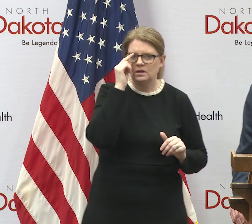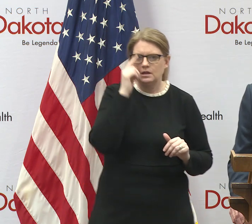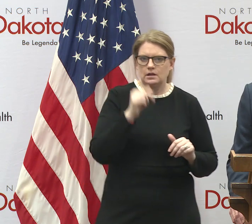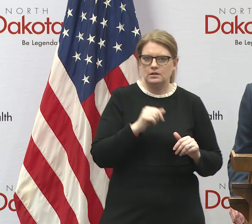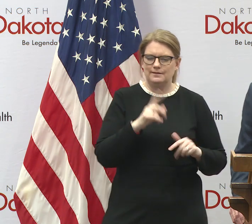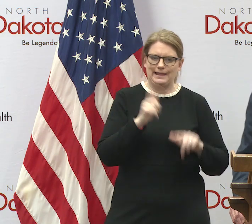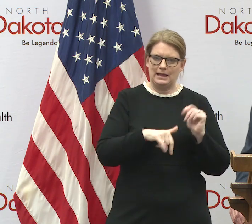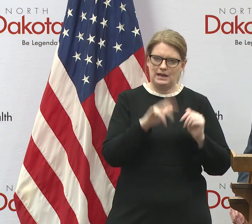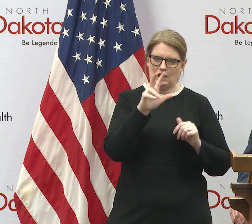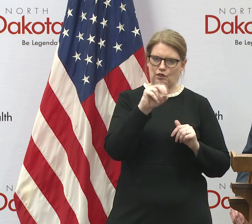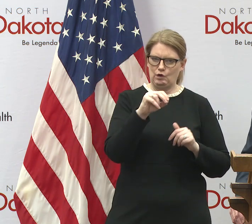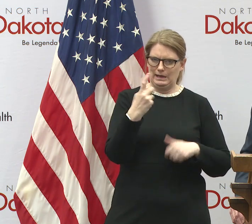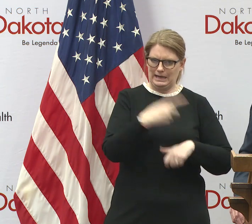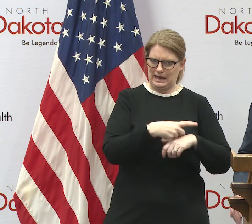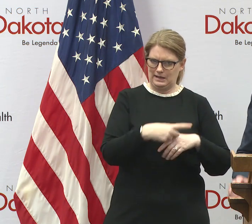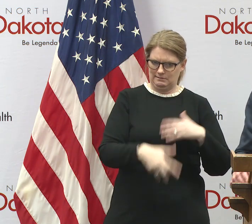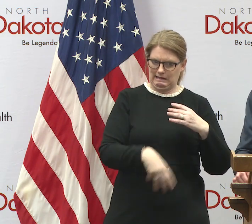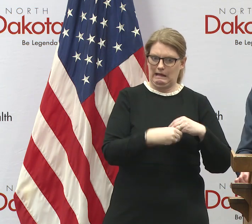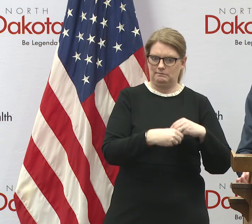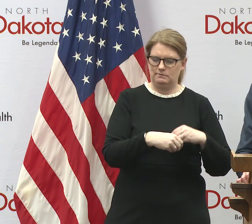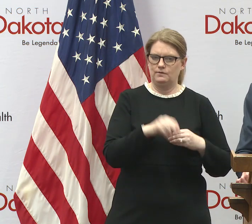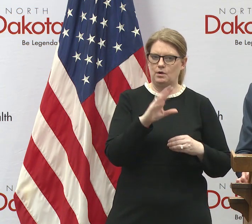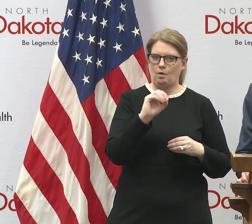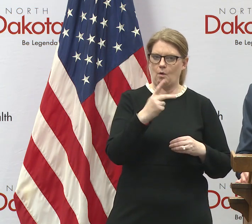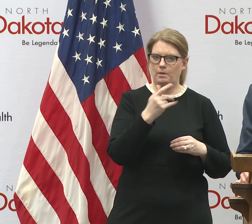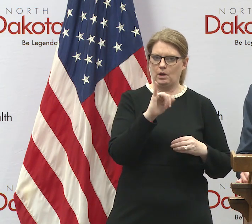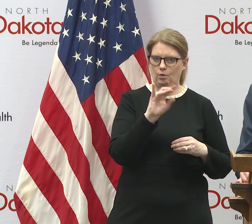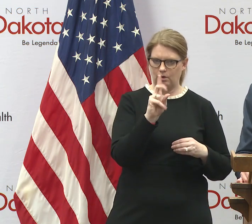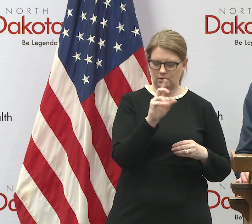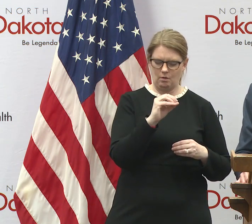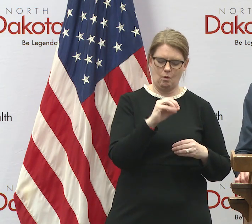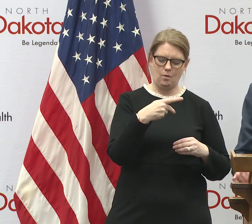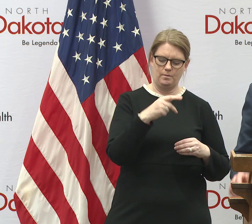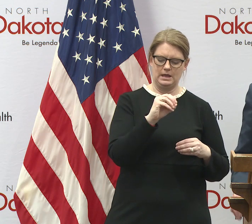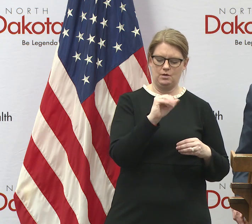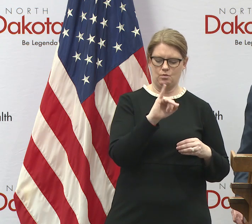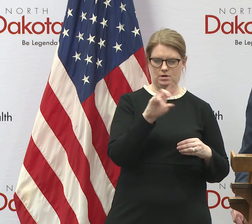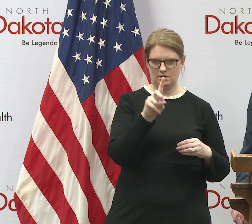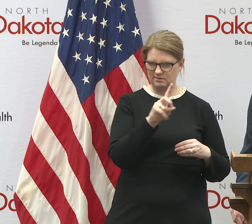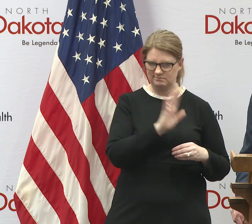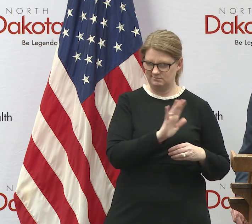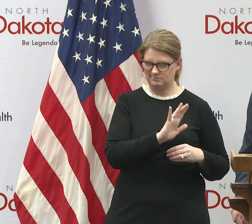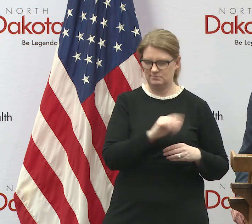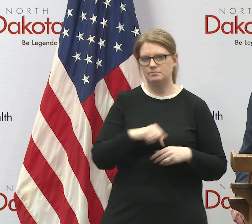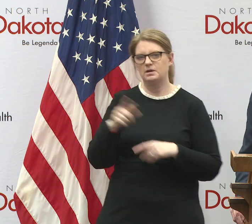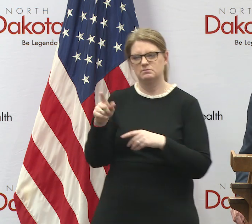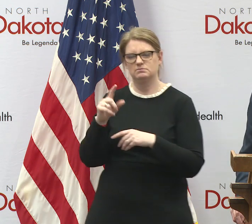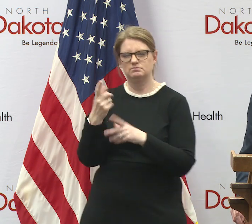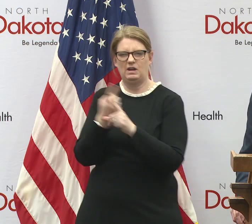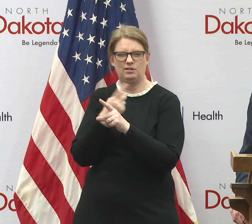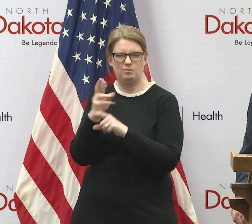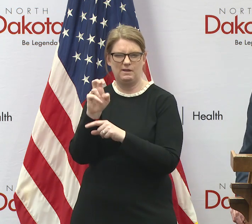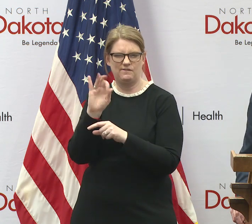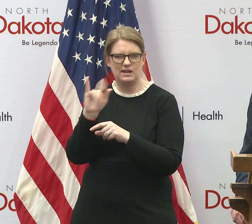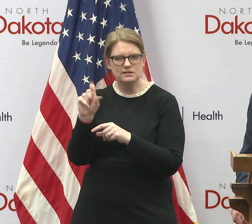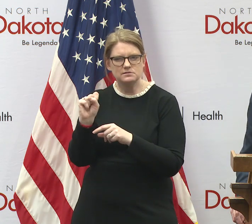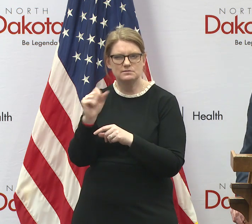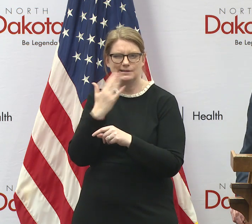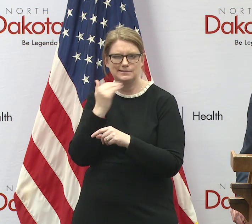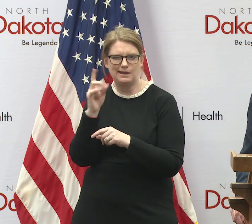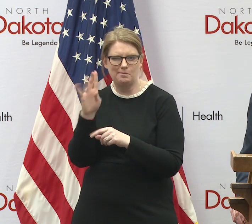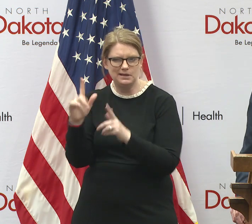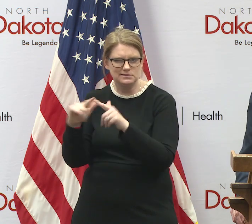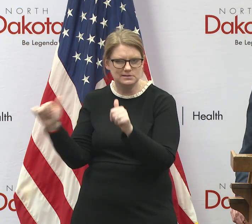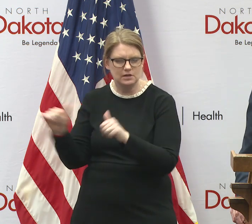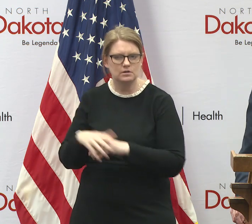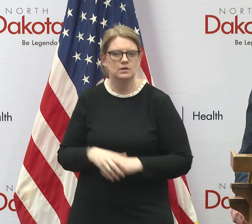30-day supply for an opioid, but for emergency refills. One of the other things that also exists in regulations is that